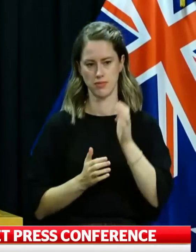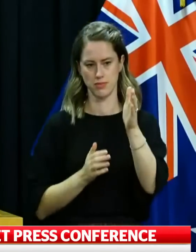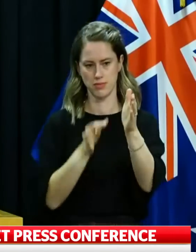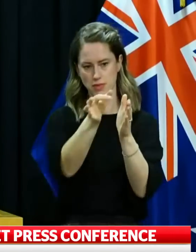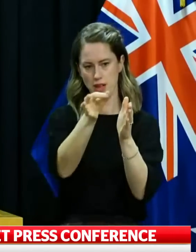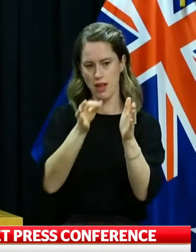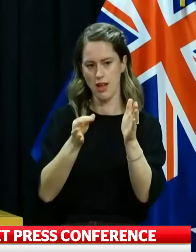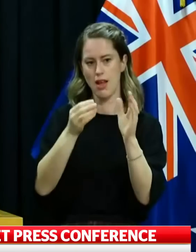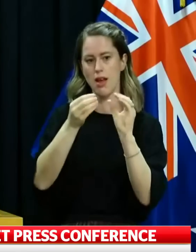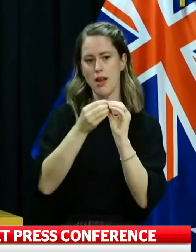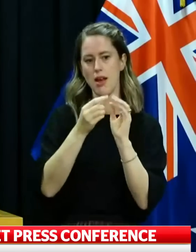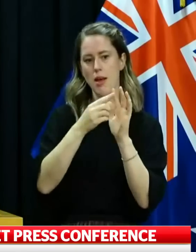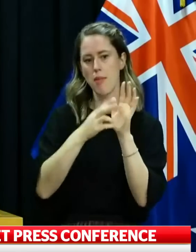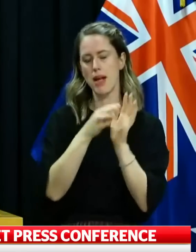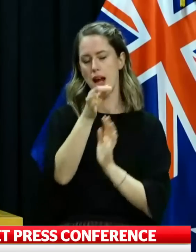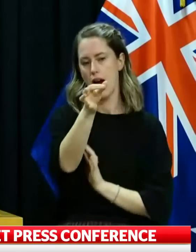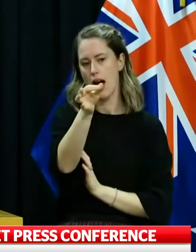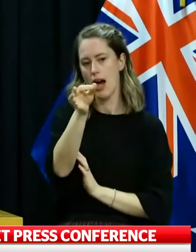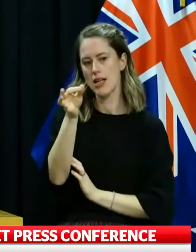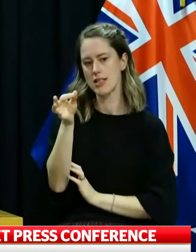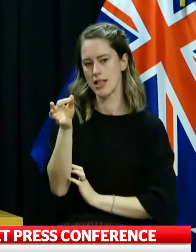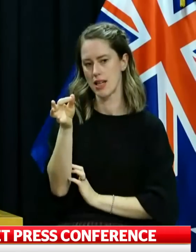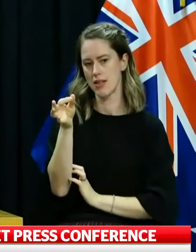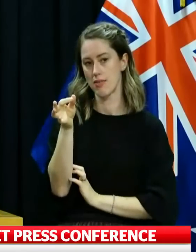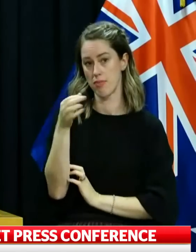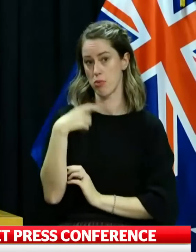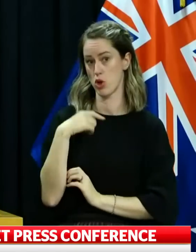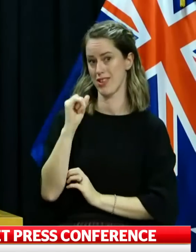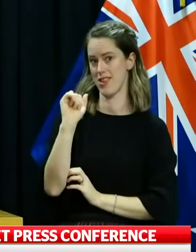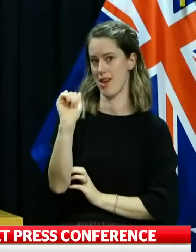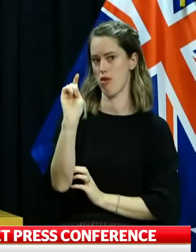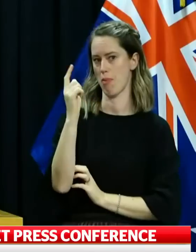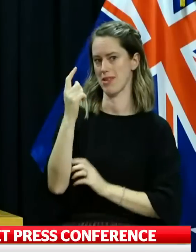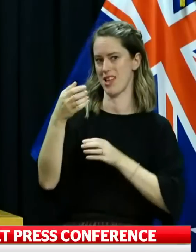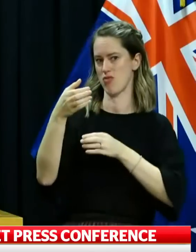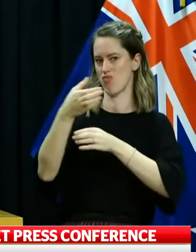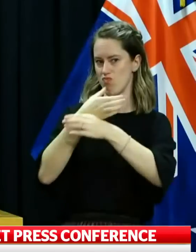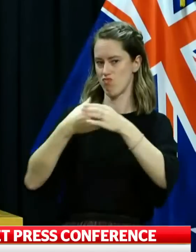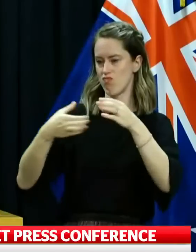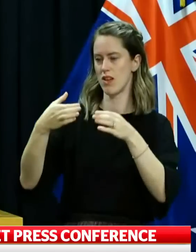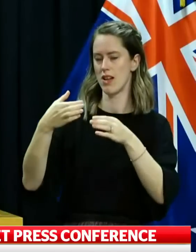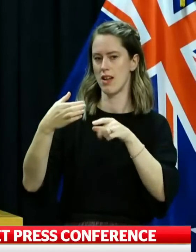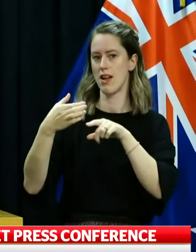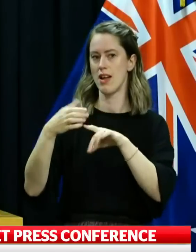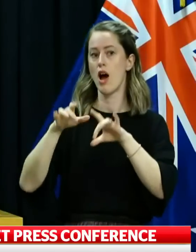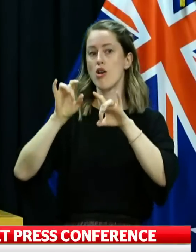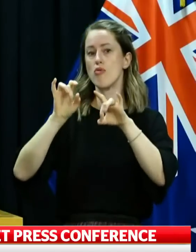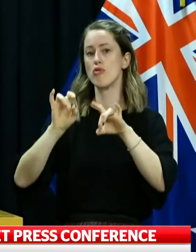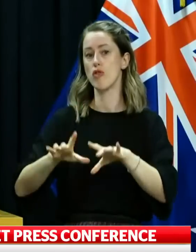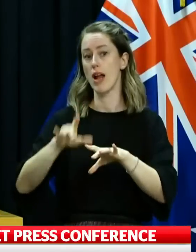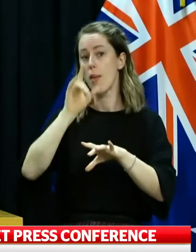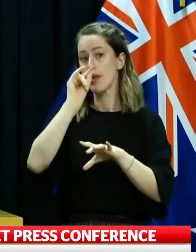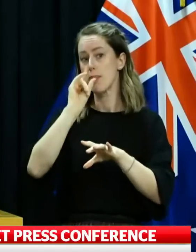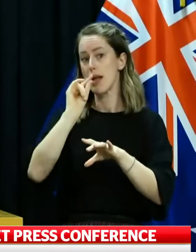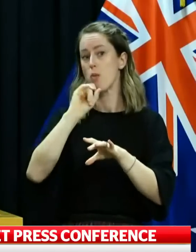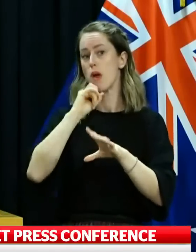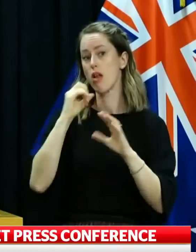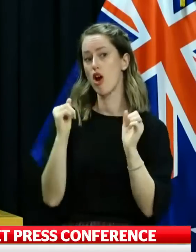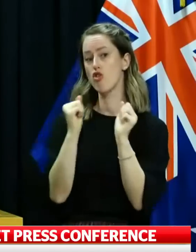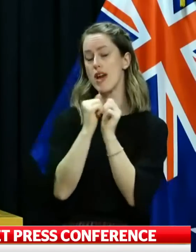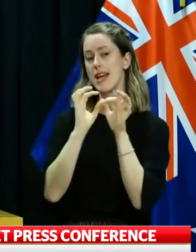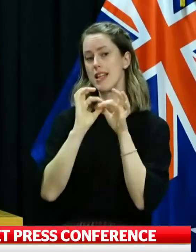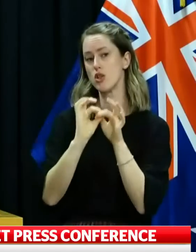say, the greatest opportunity afforded to you by the change of Prime Minister is that Australia is effectively back at the table on climate change? This